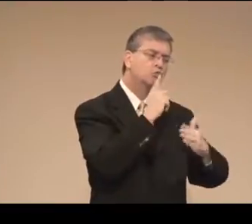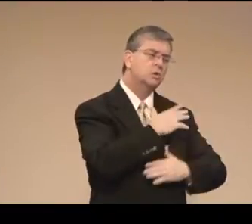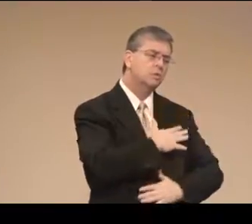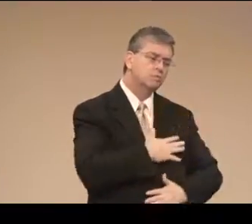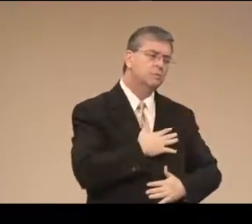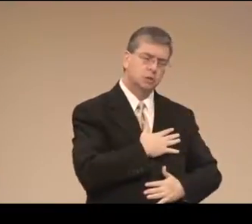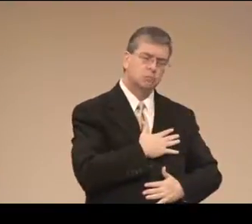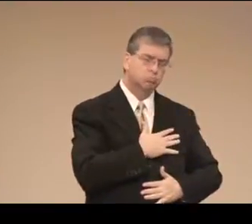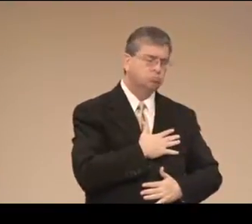But the Midianites